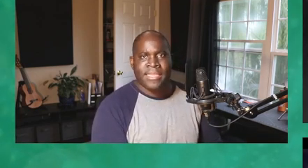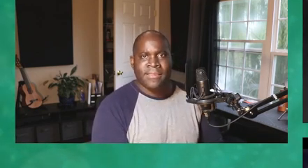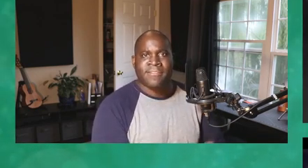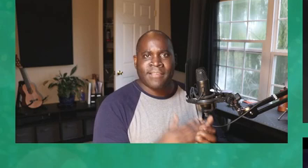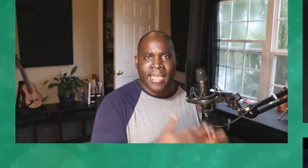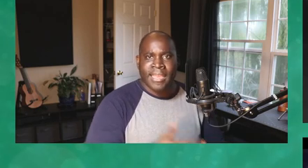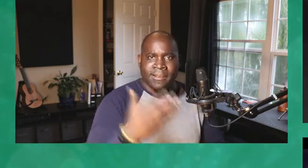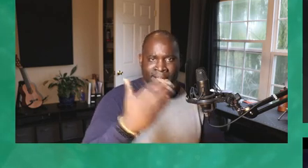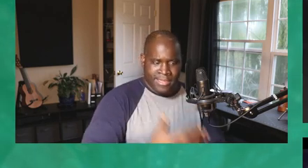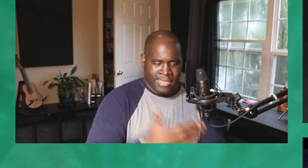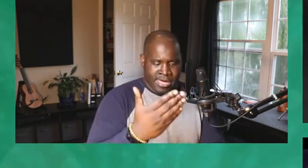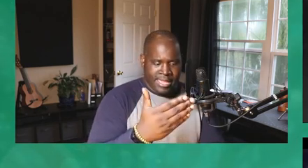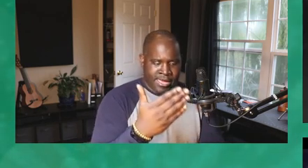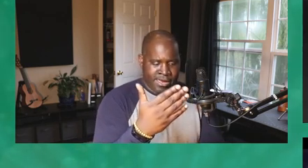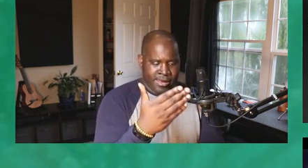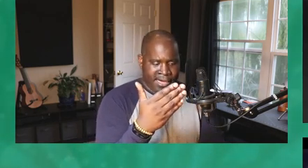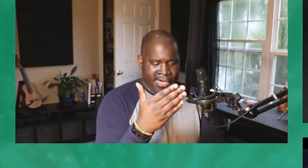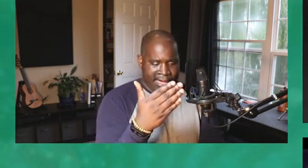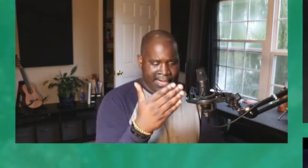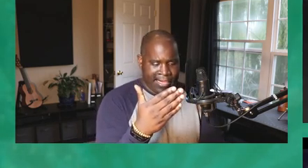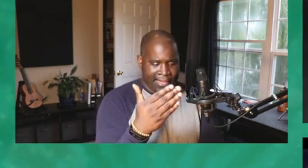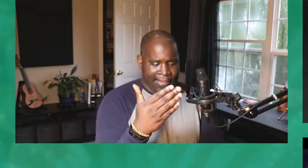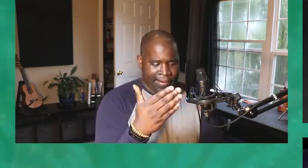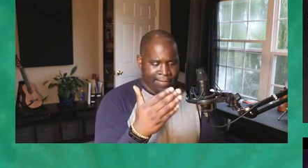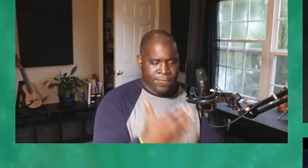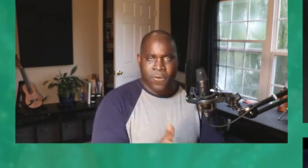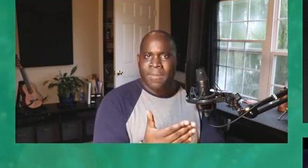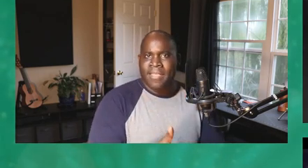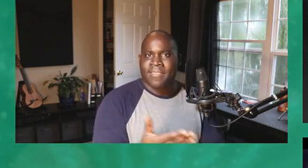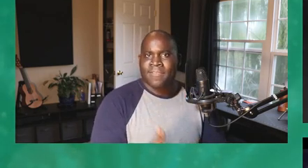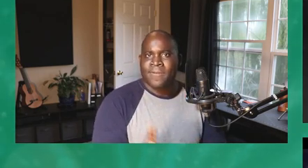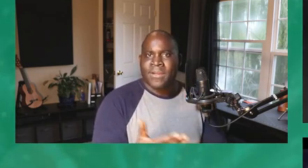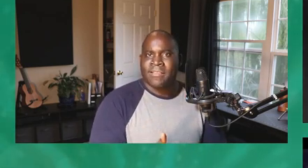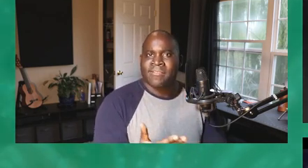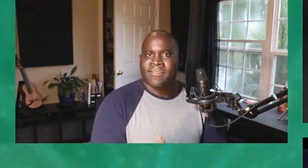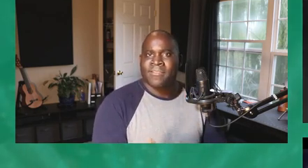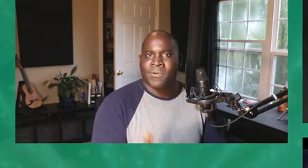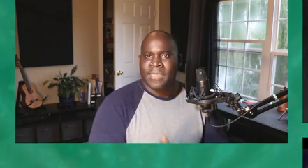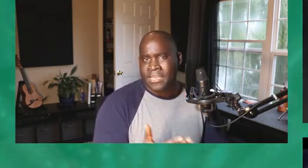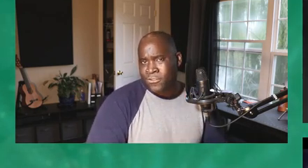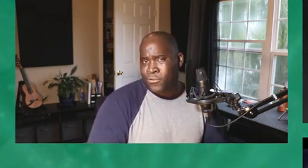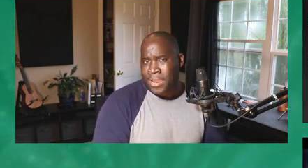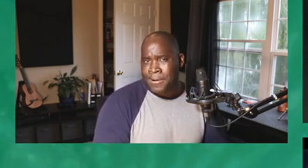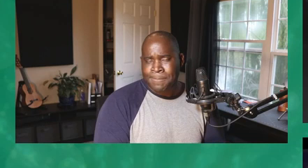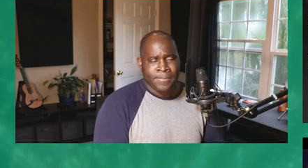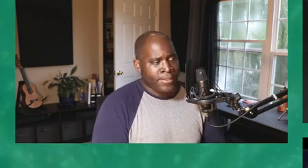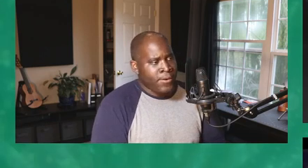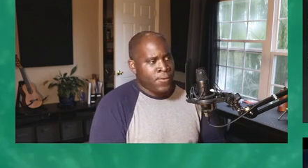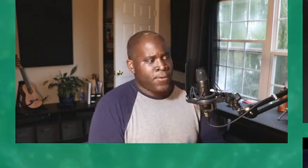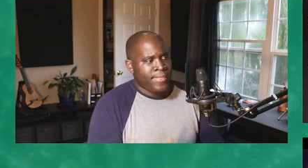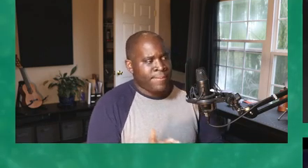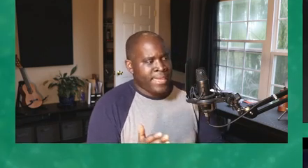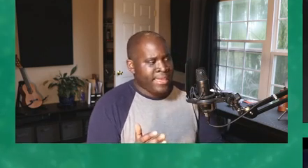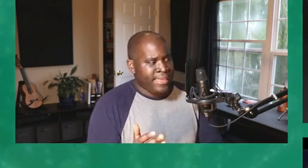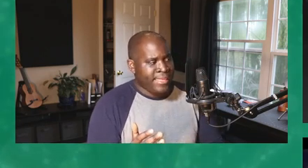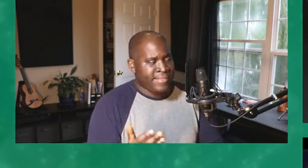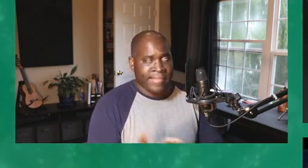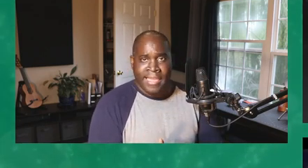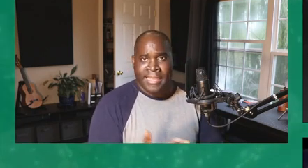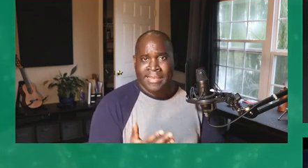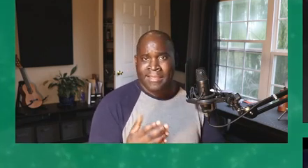they may sign in a format that's very consistent with English grammar, or they